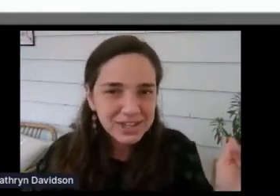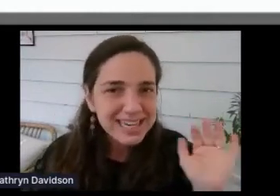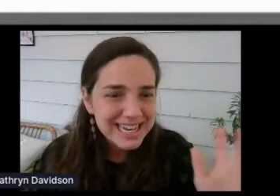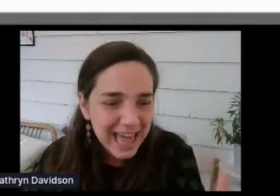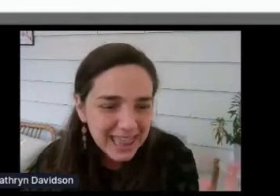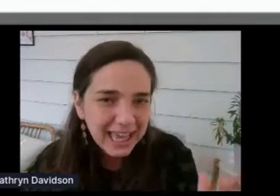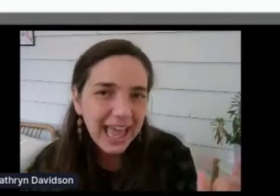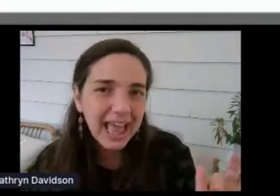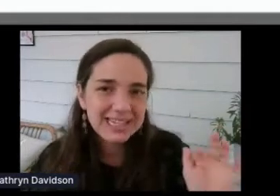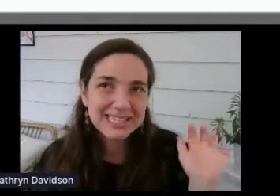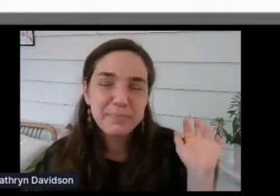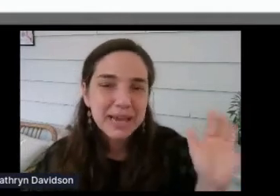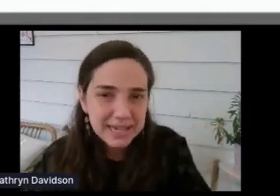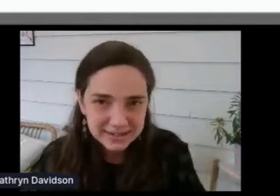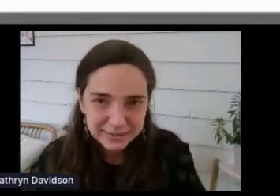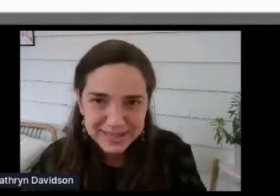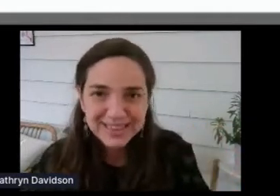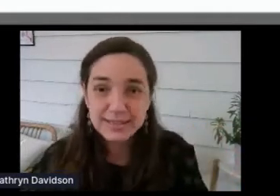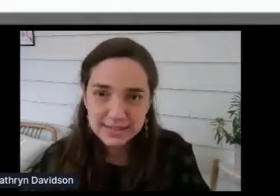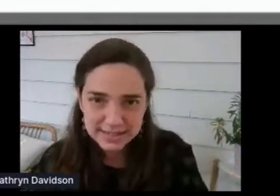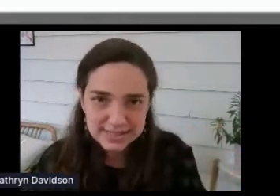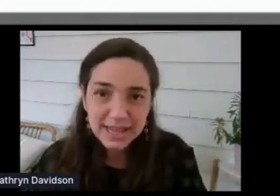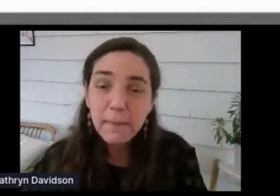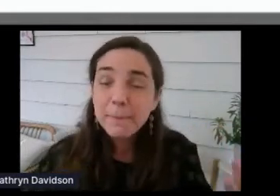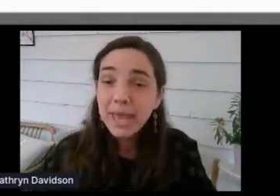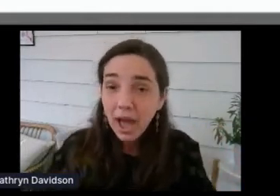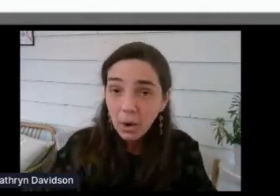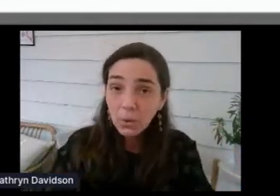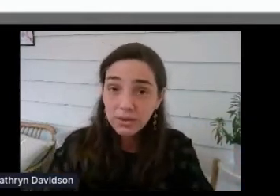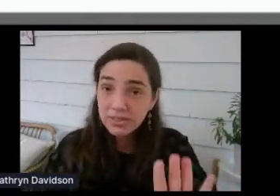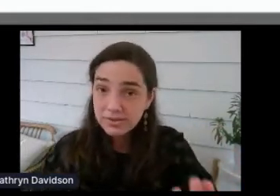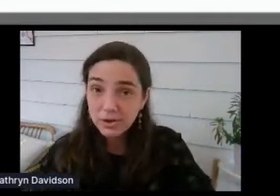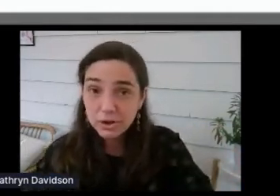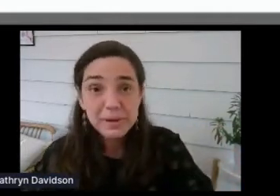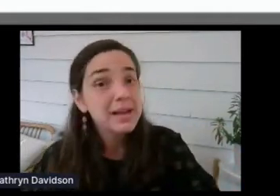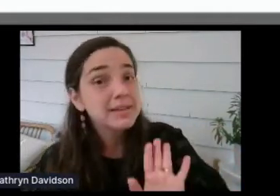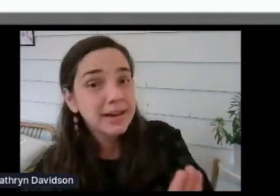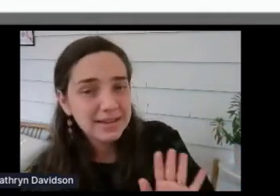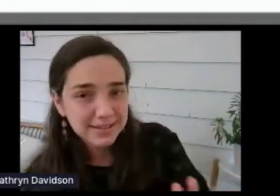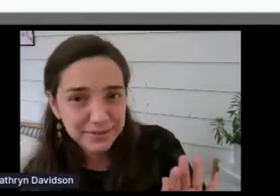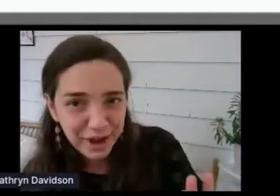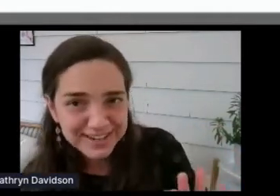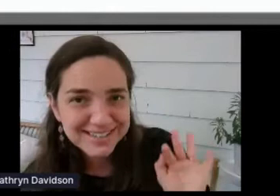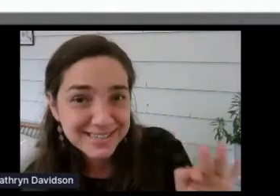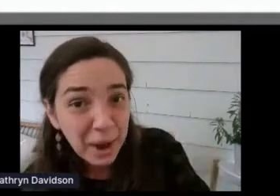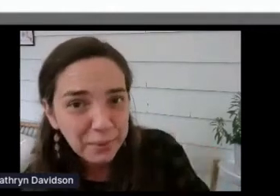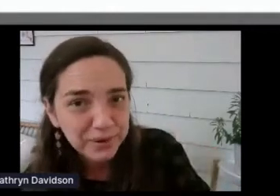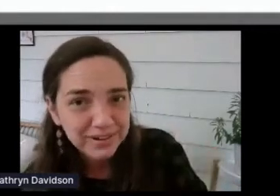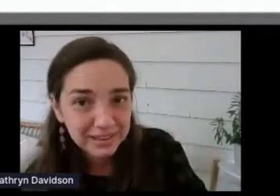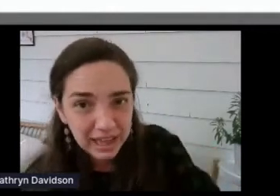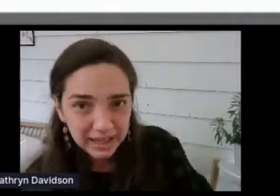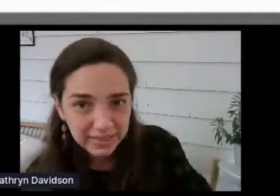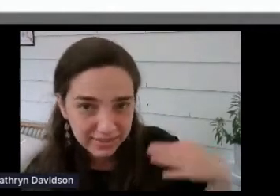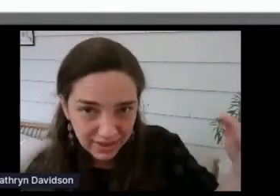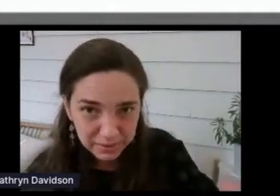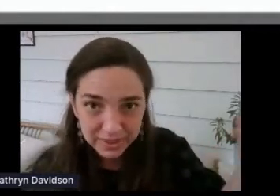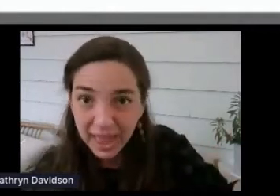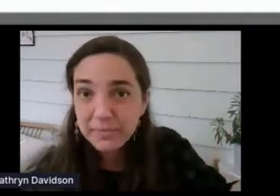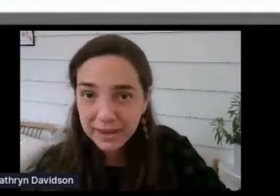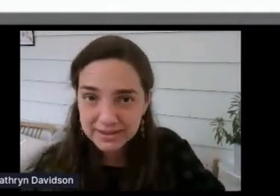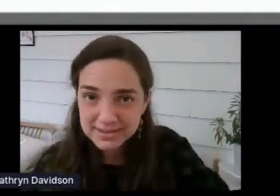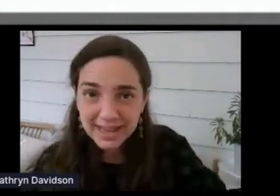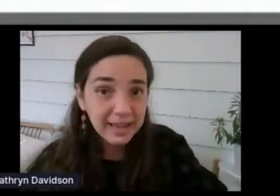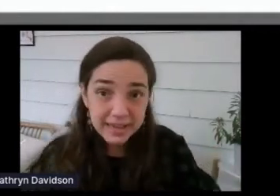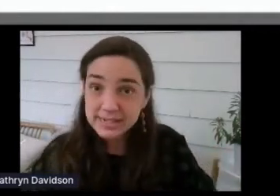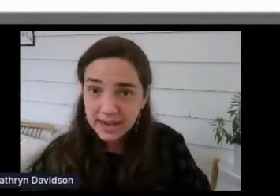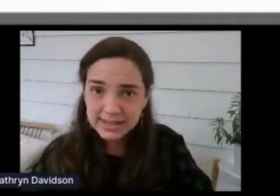there's actually nothing depictive in that sentence. Meow, the verb, does, in fact, sound like the sound the